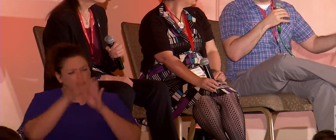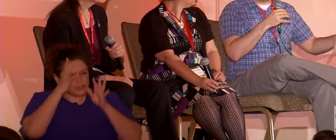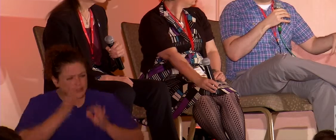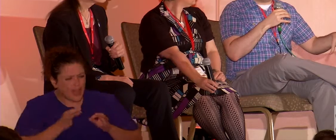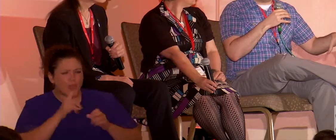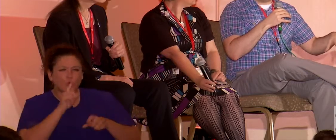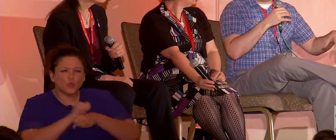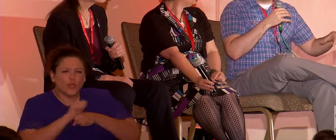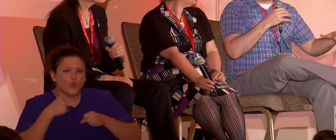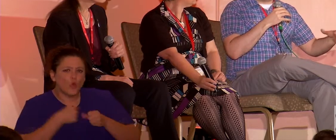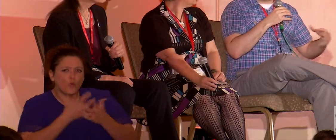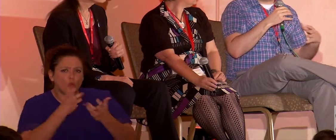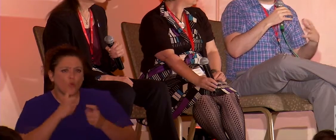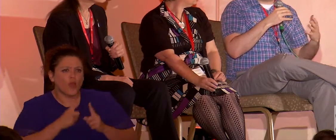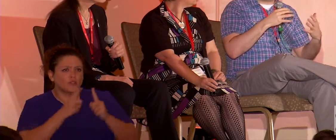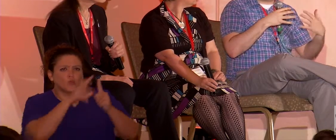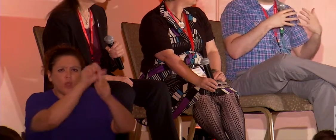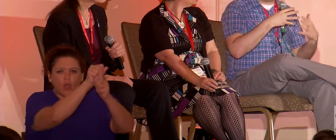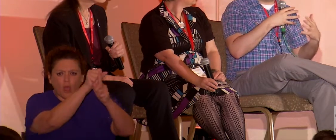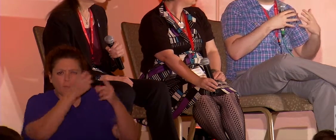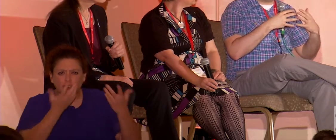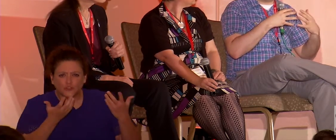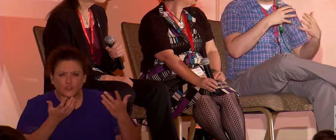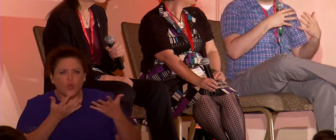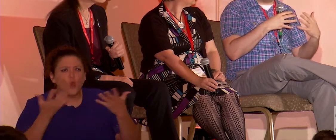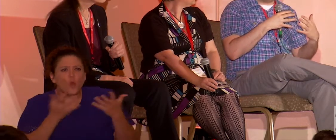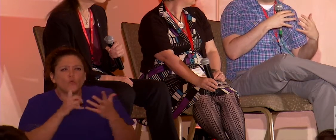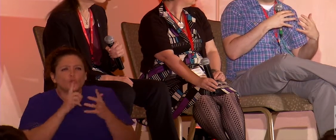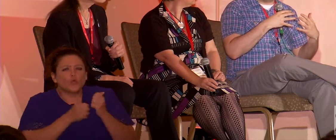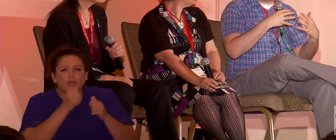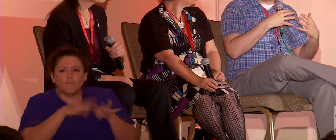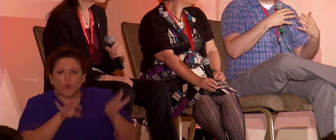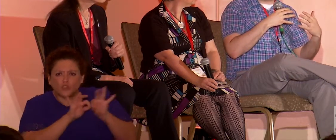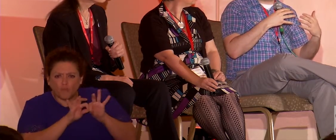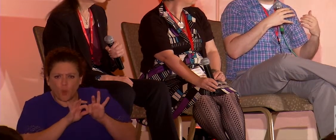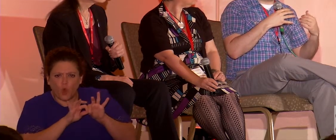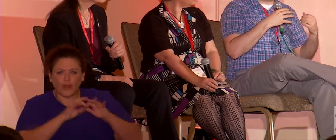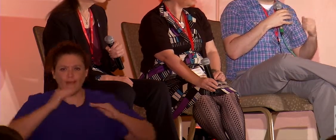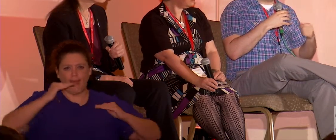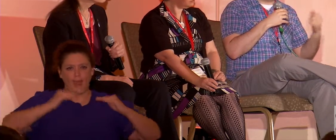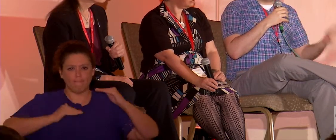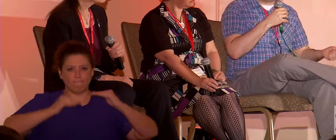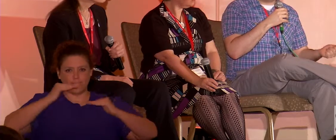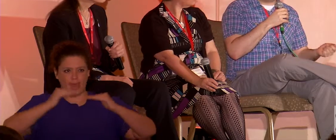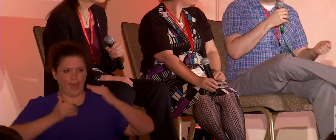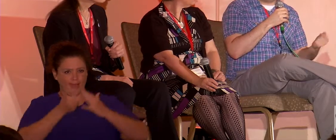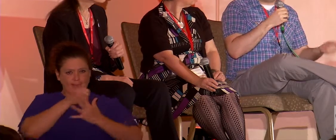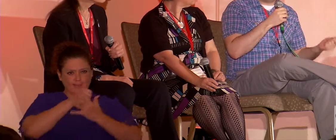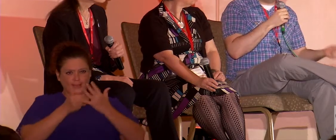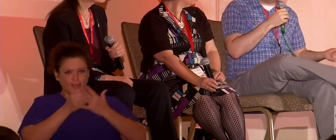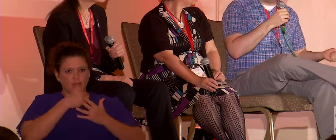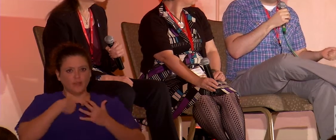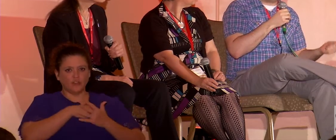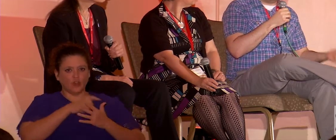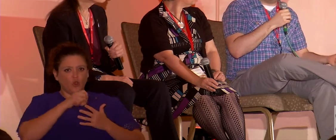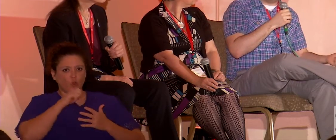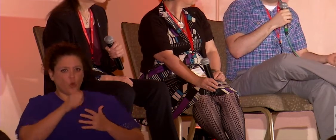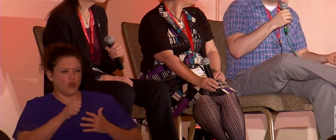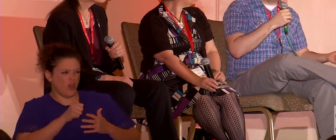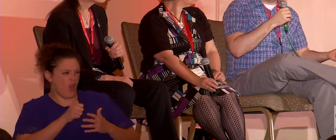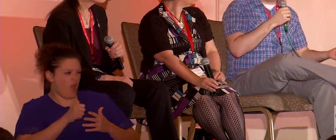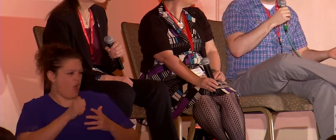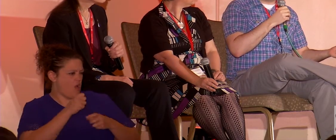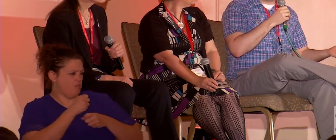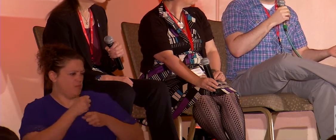to accomplish? And make sure that all of those are sort of in a balance so that we're not, you know, busting people who aren't really the